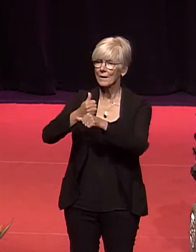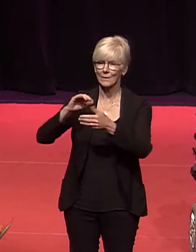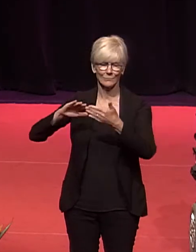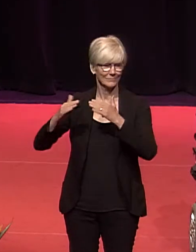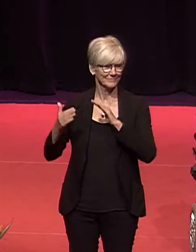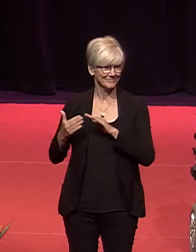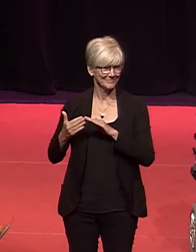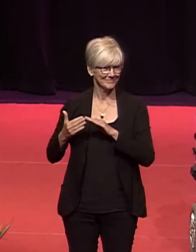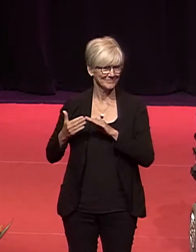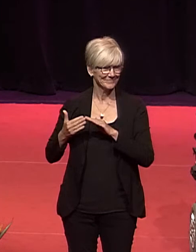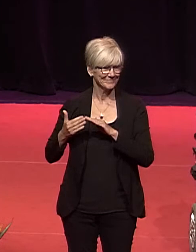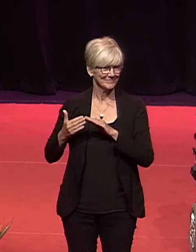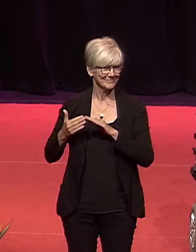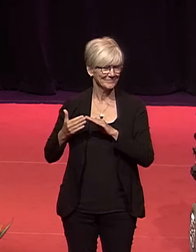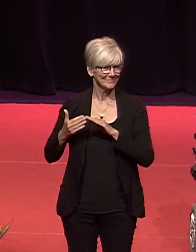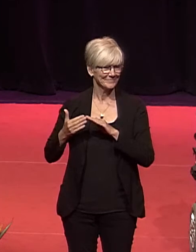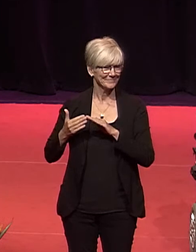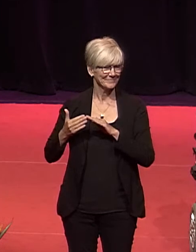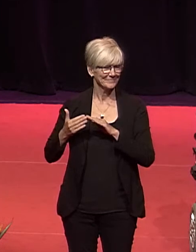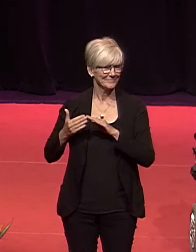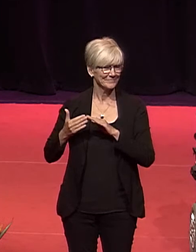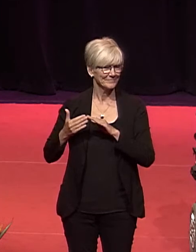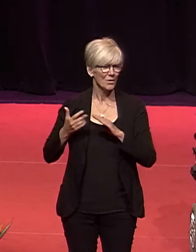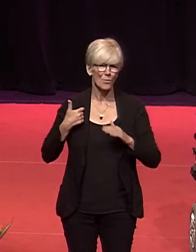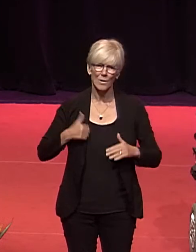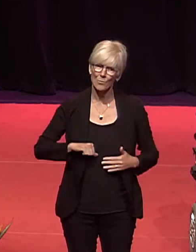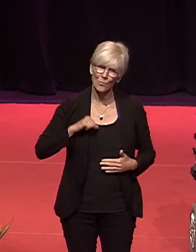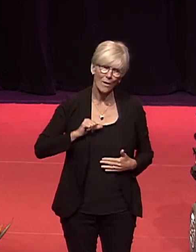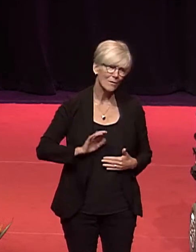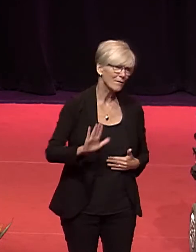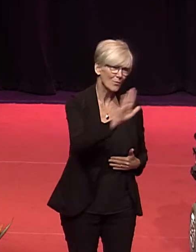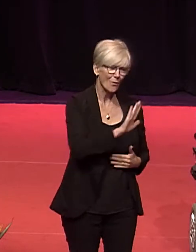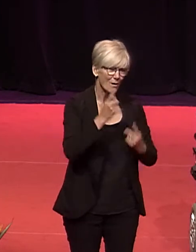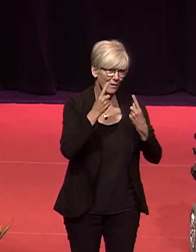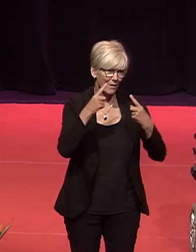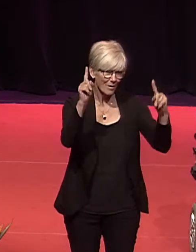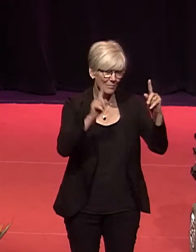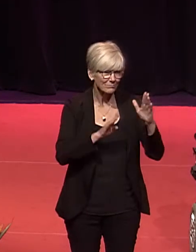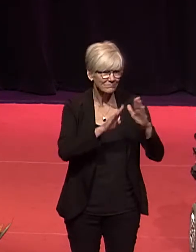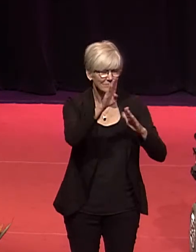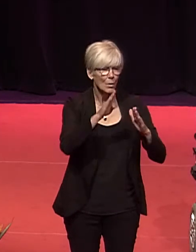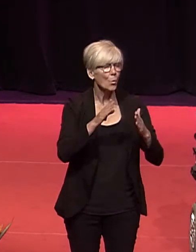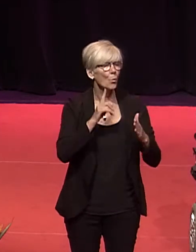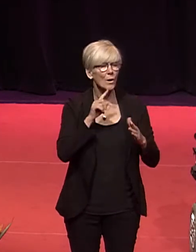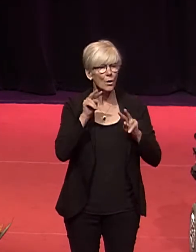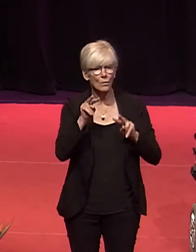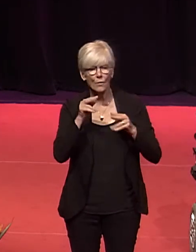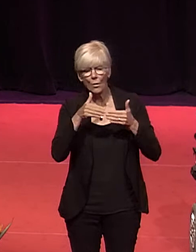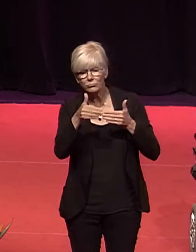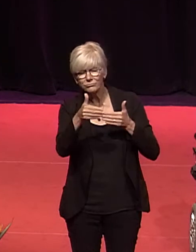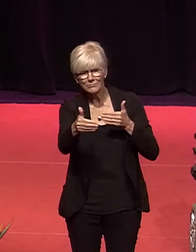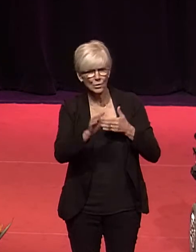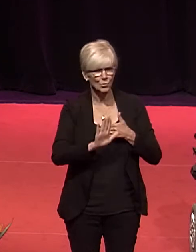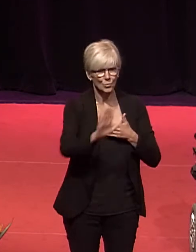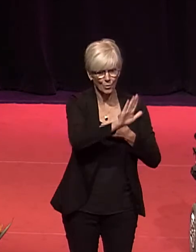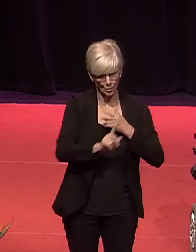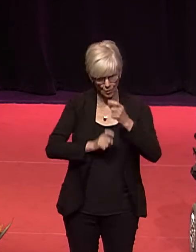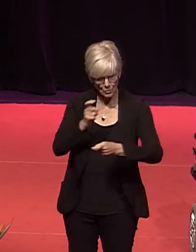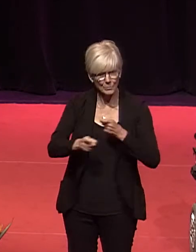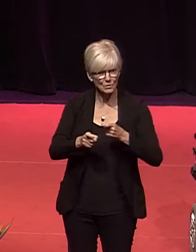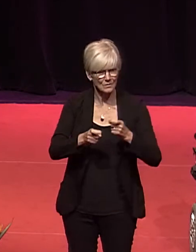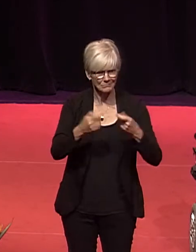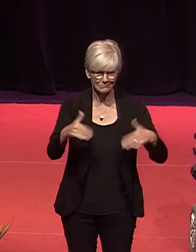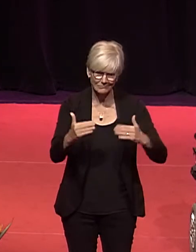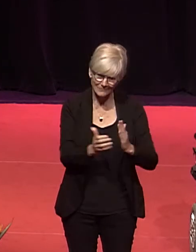community. We are proud of what you have accomplished, and we look forward to seeing what you'll contribute as highly